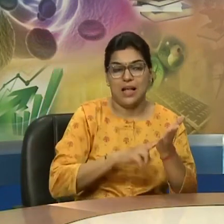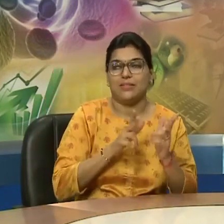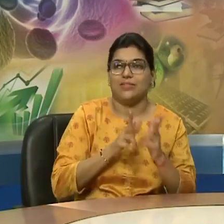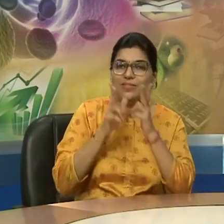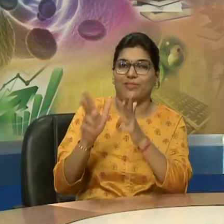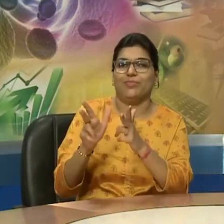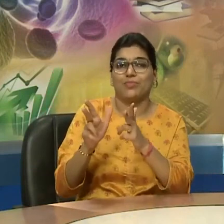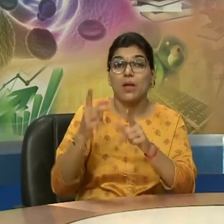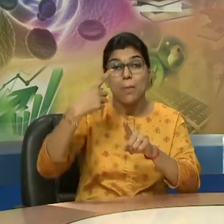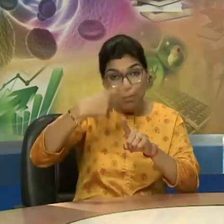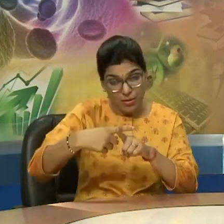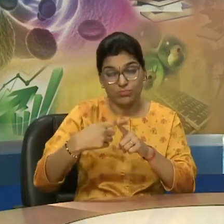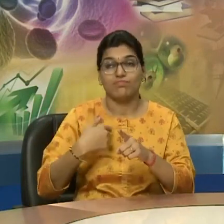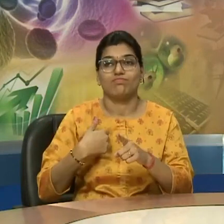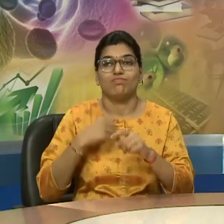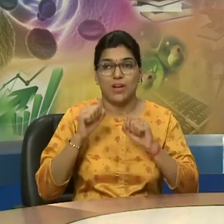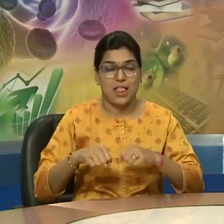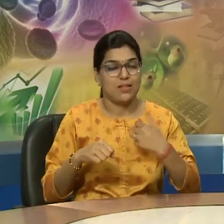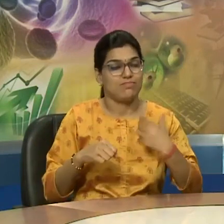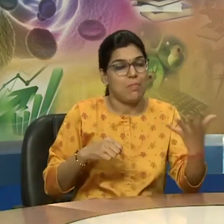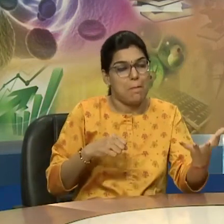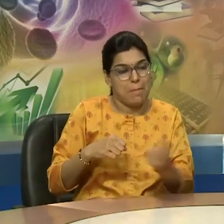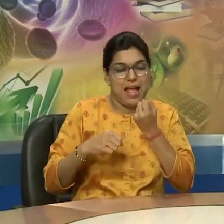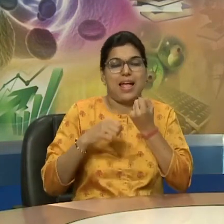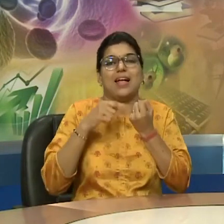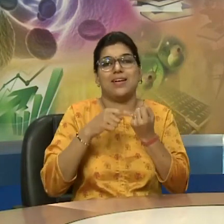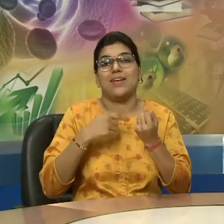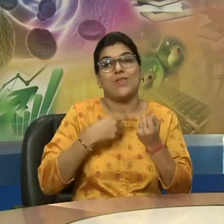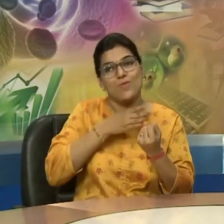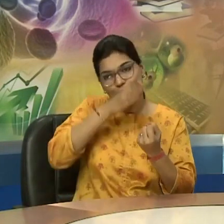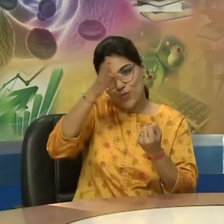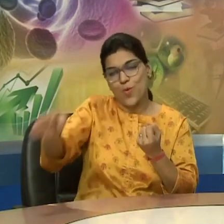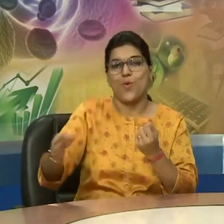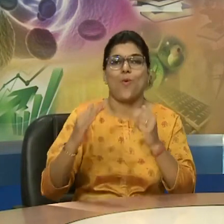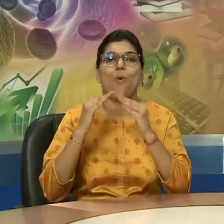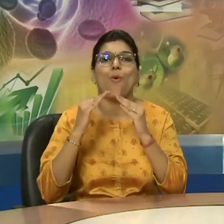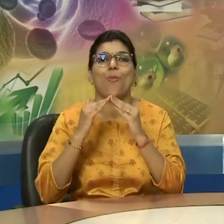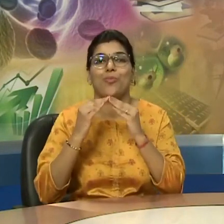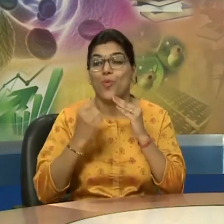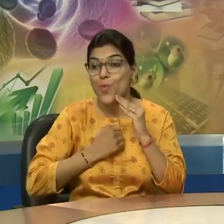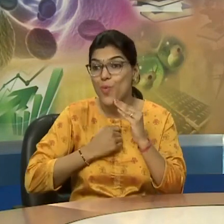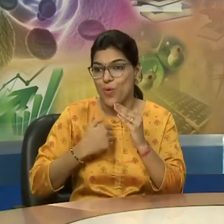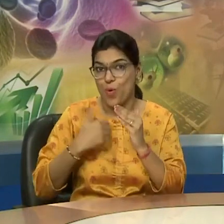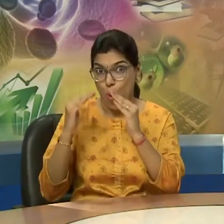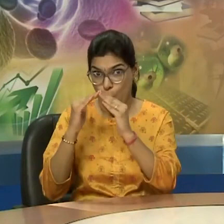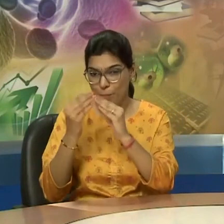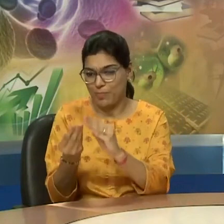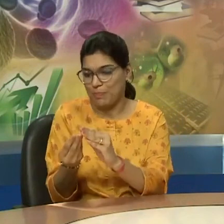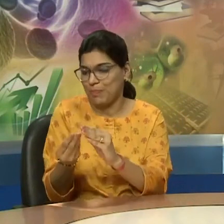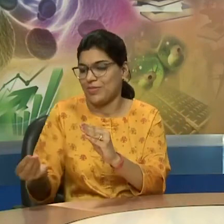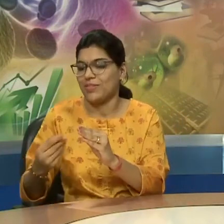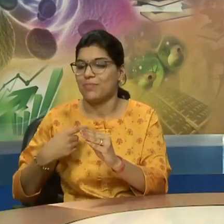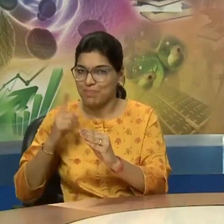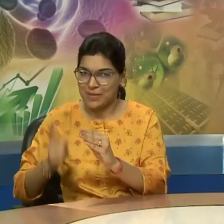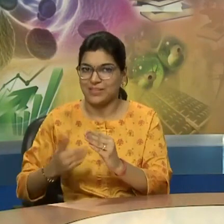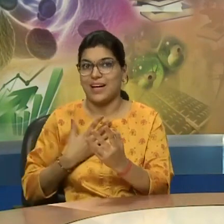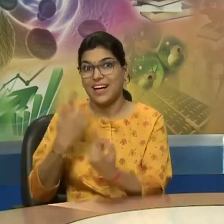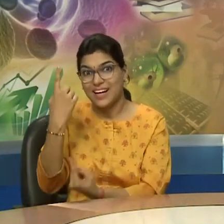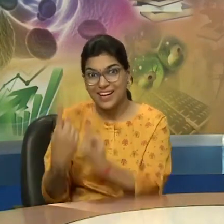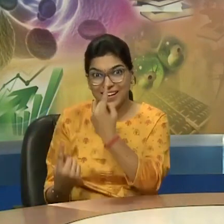mercilessly nipped in the bud. I have brought home one